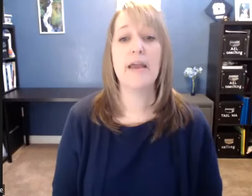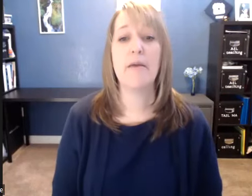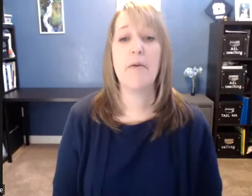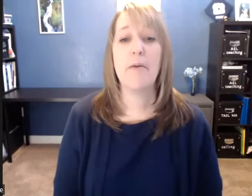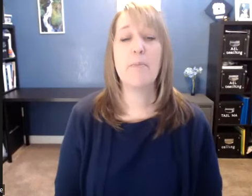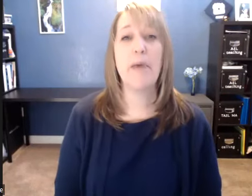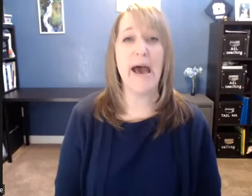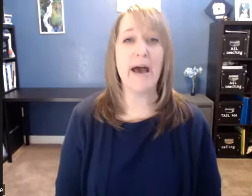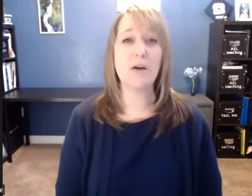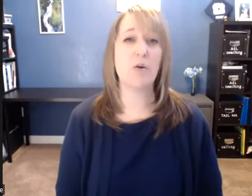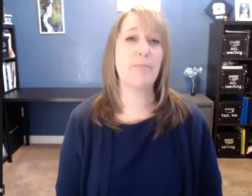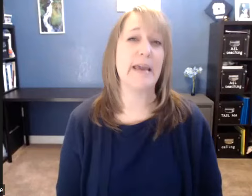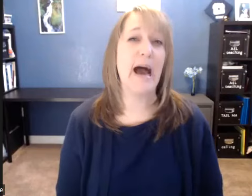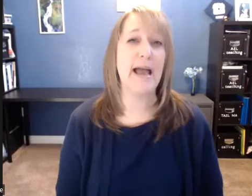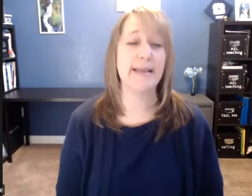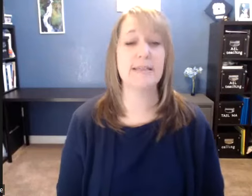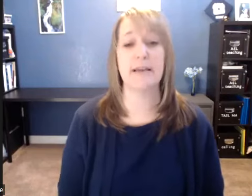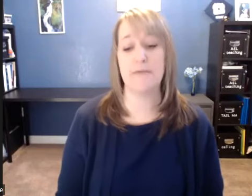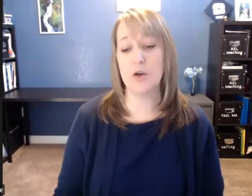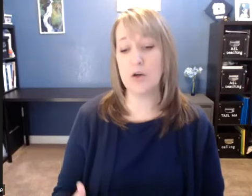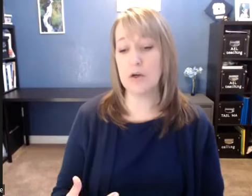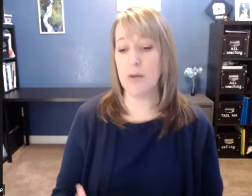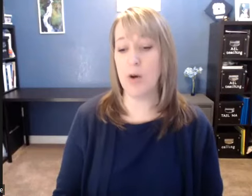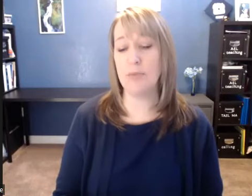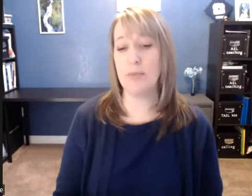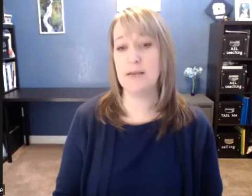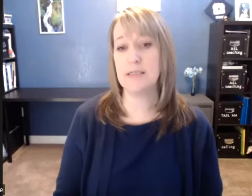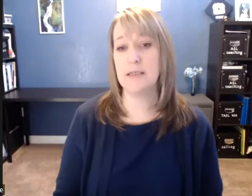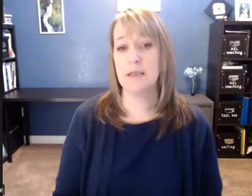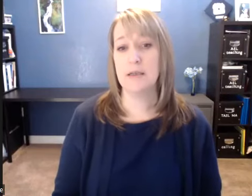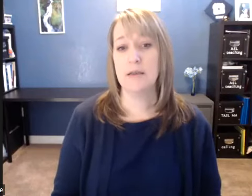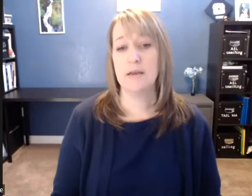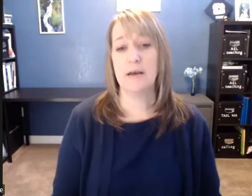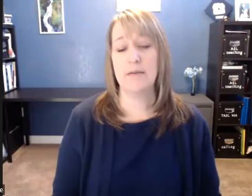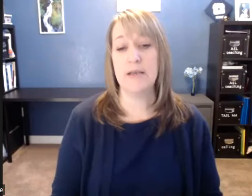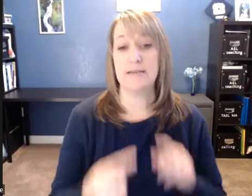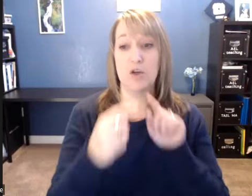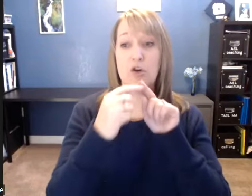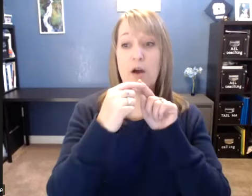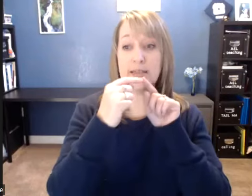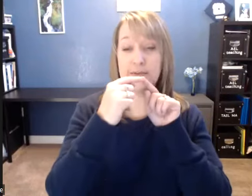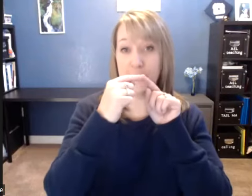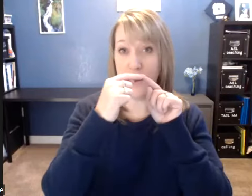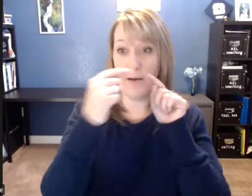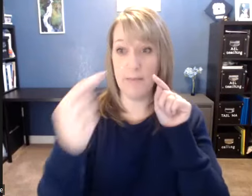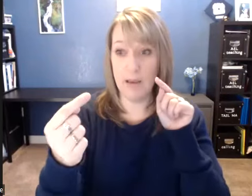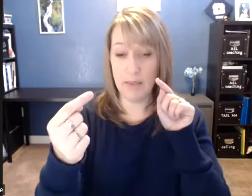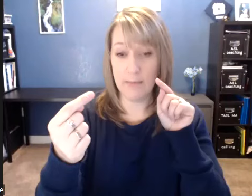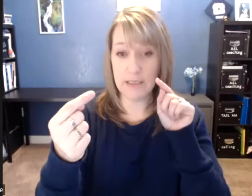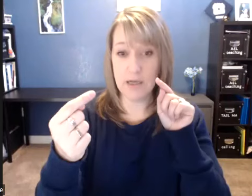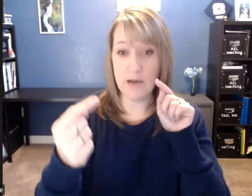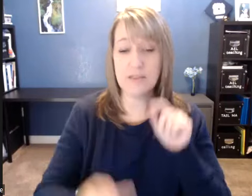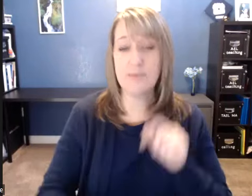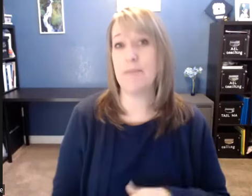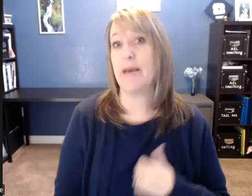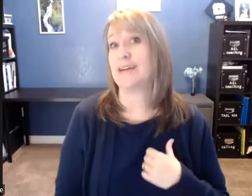right, back or behind, like if your apartment is across from the McDonald's, but it backs